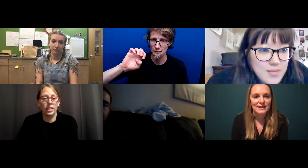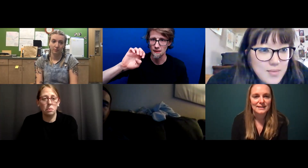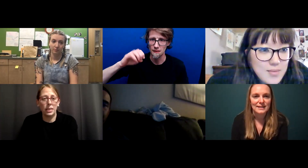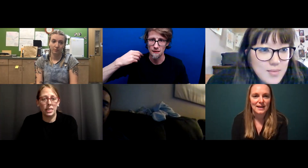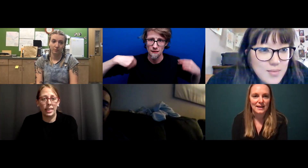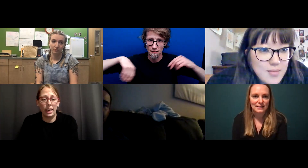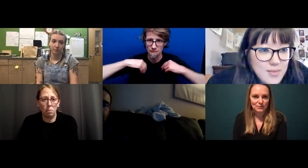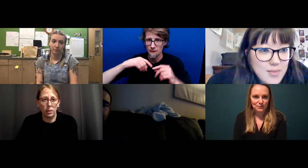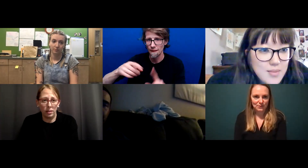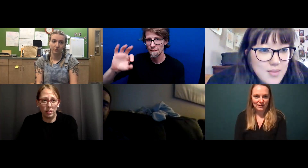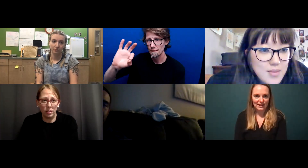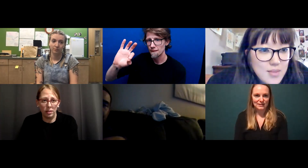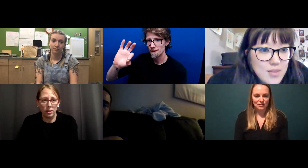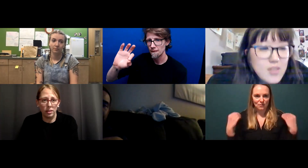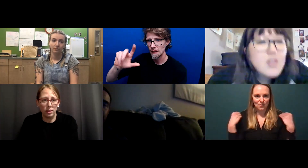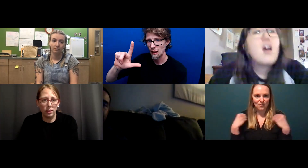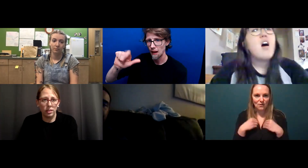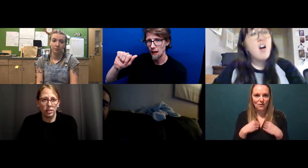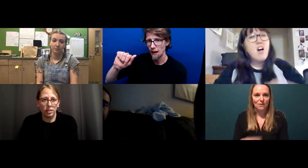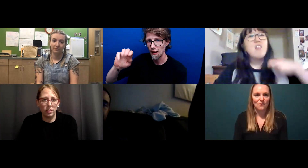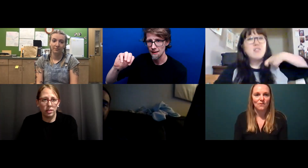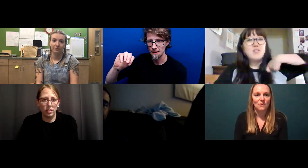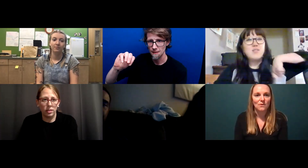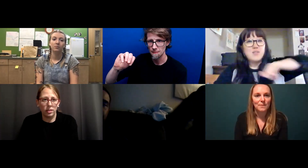I think it's because of the cape.